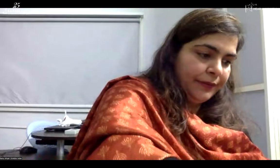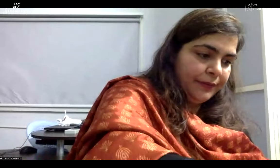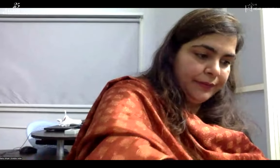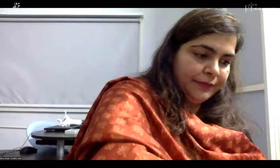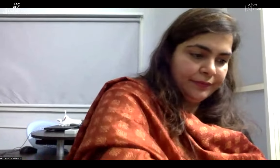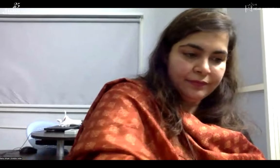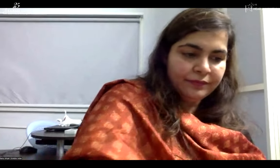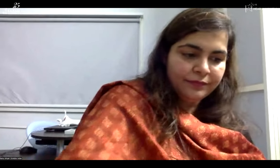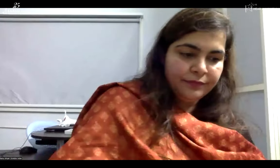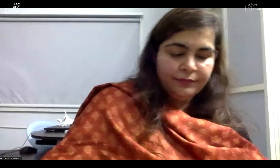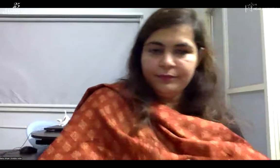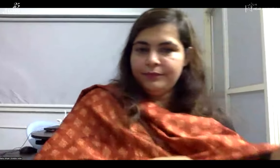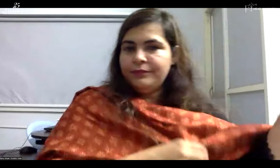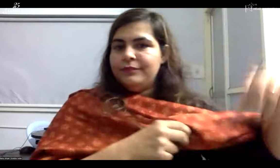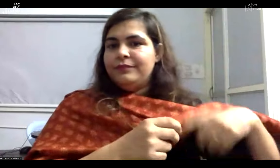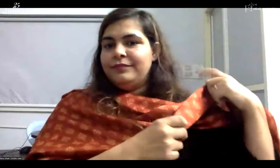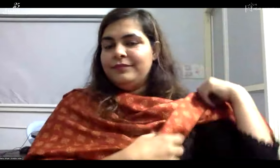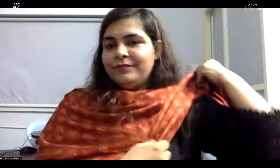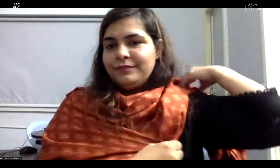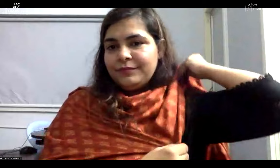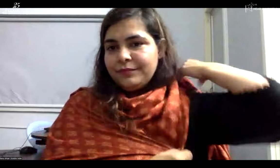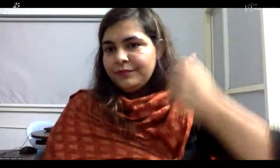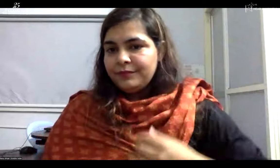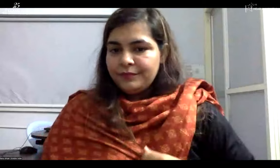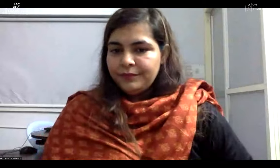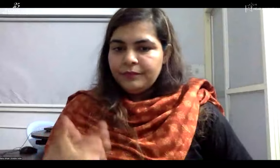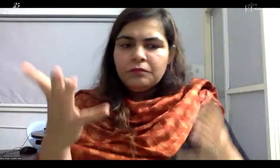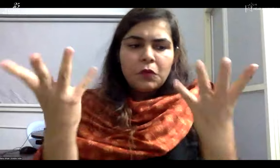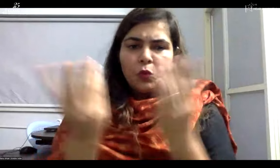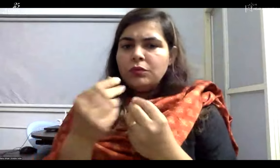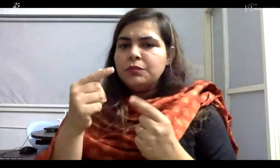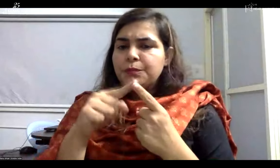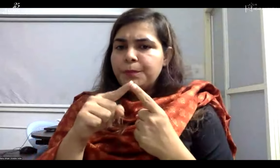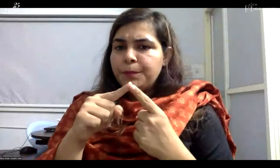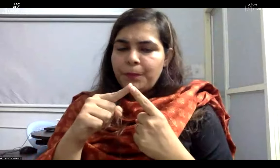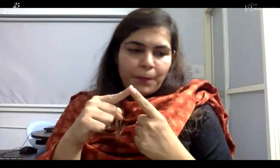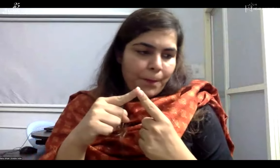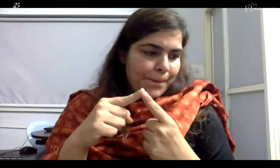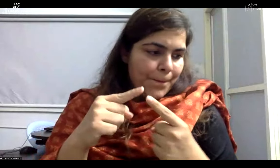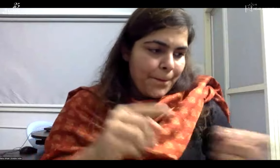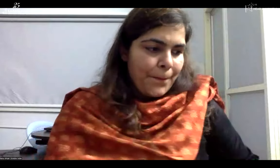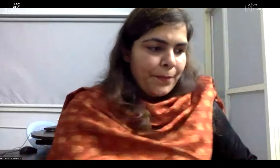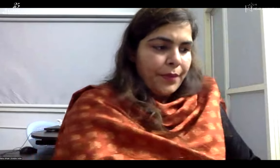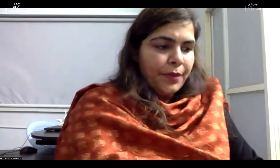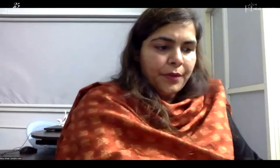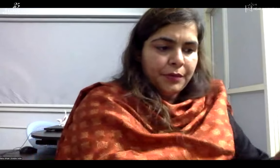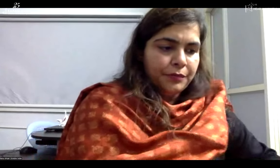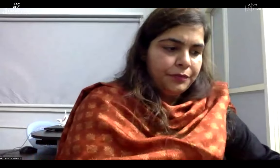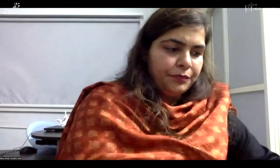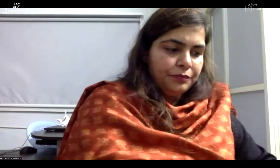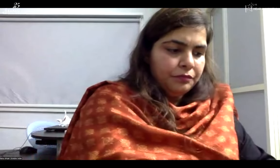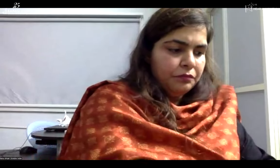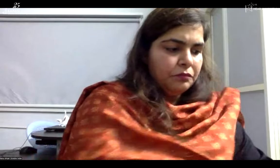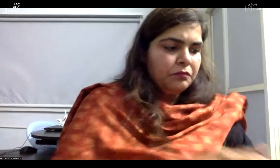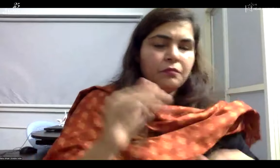in India, we use a lot of different languages, but over there, it's like one standard language they use, that's English. So that's something I like.